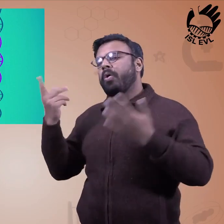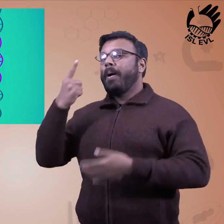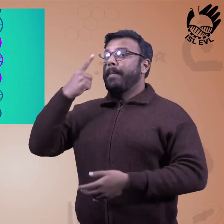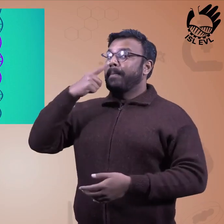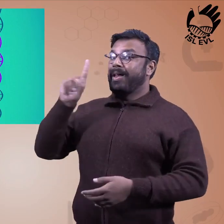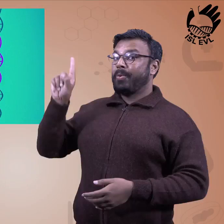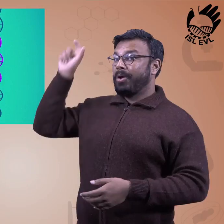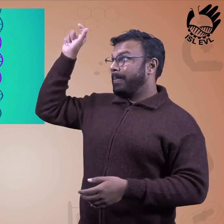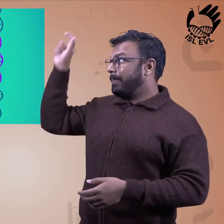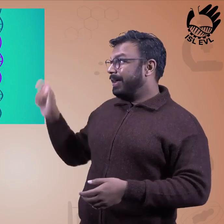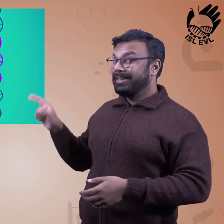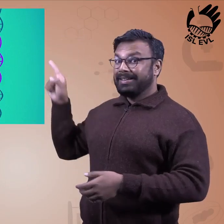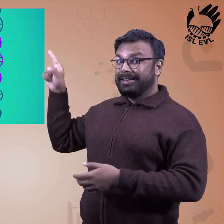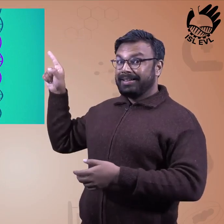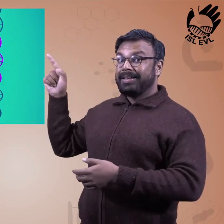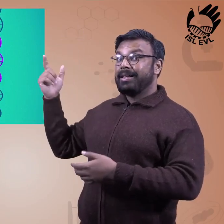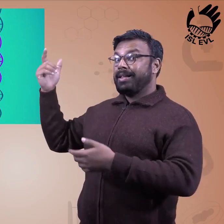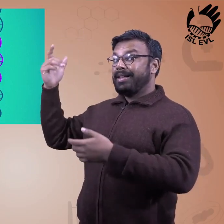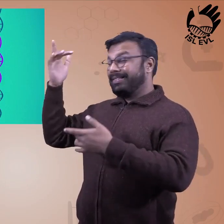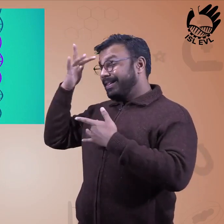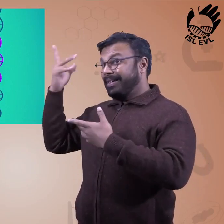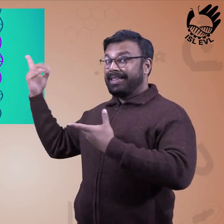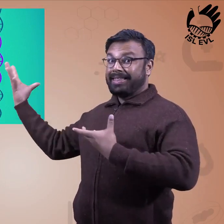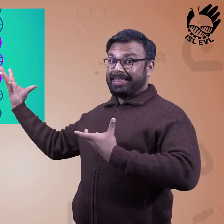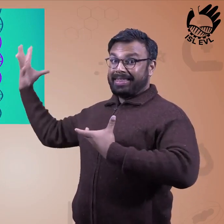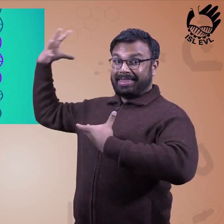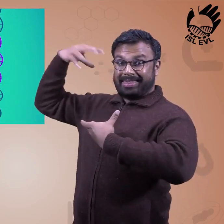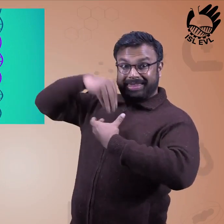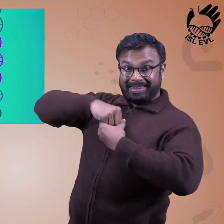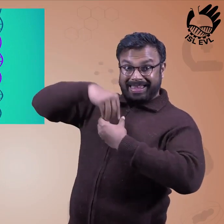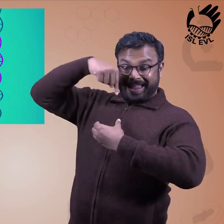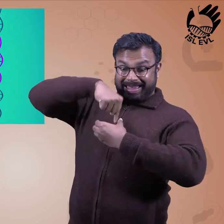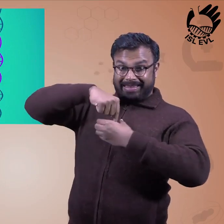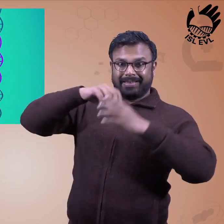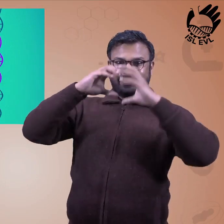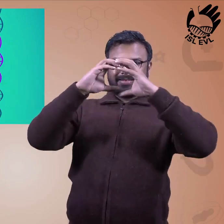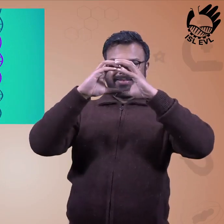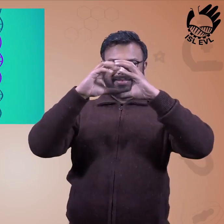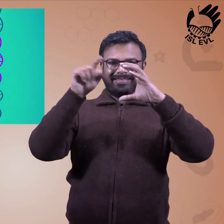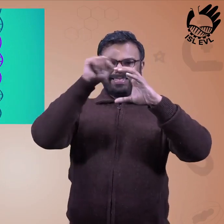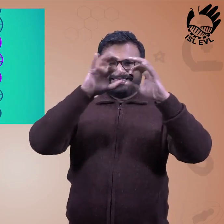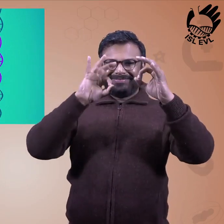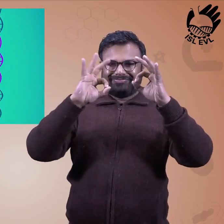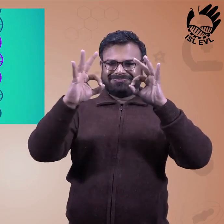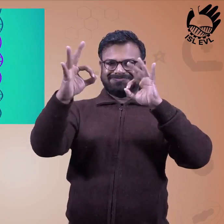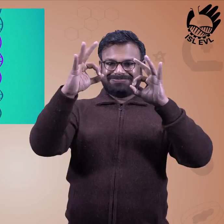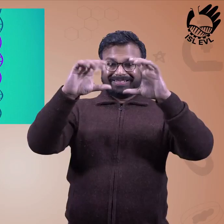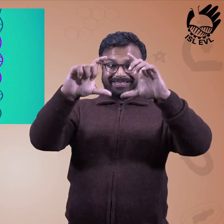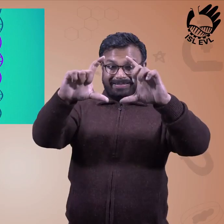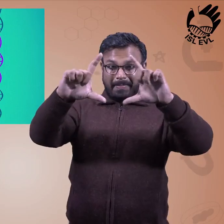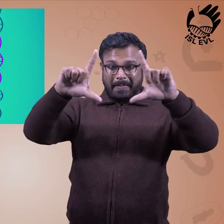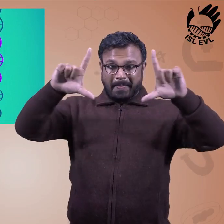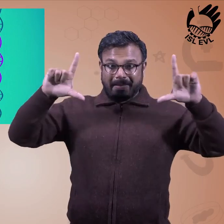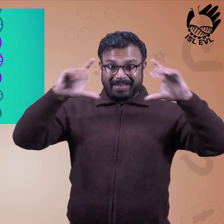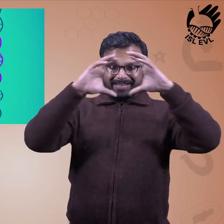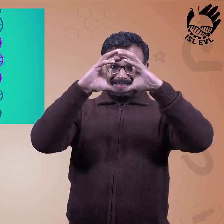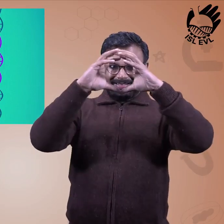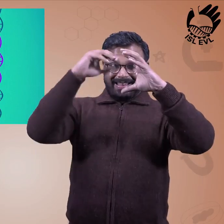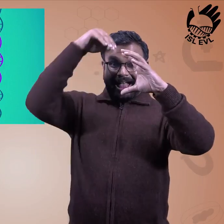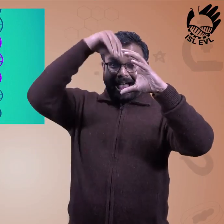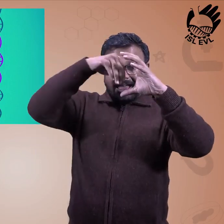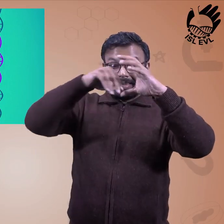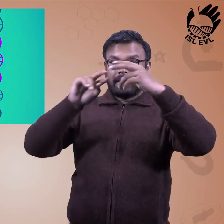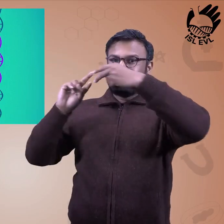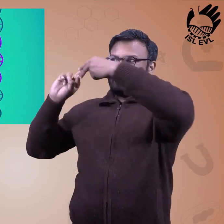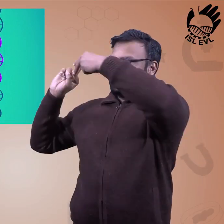Cells usually contain two copies of genes, one inherited from